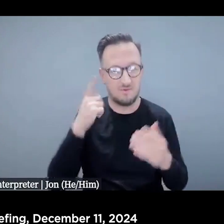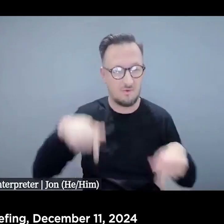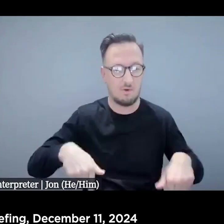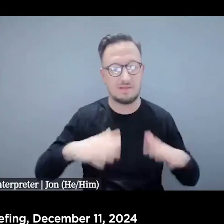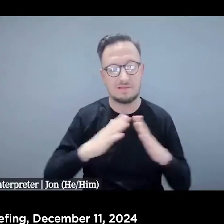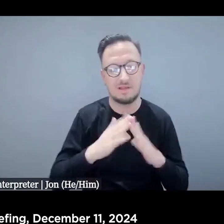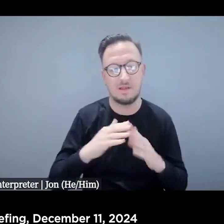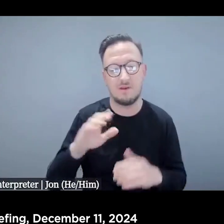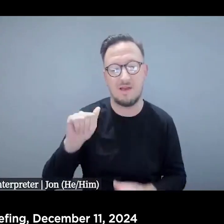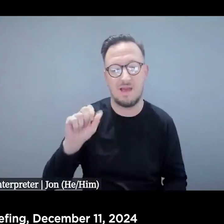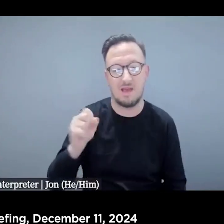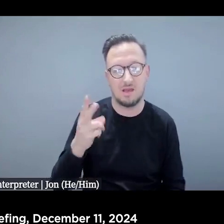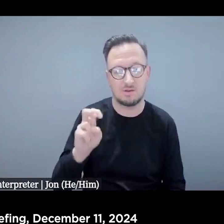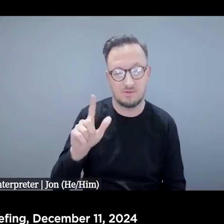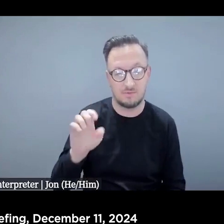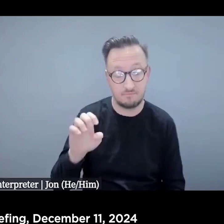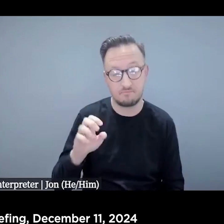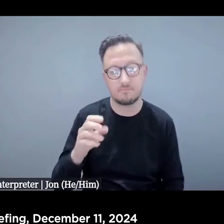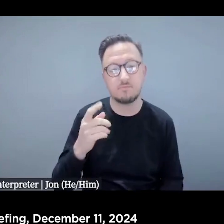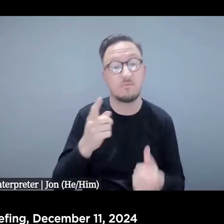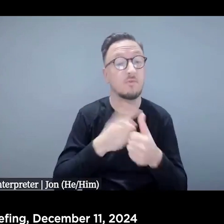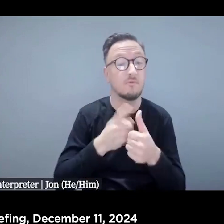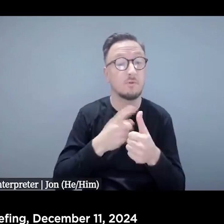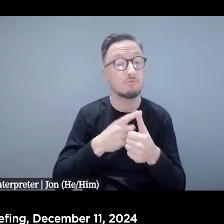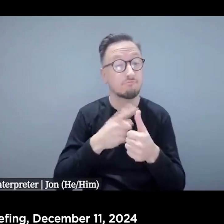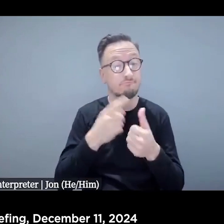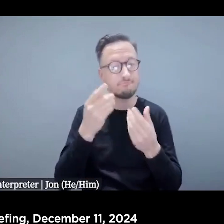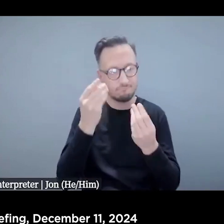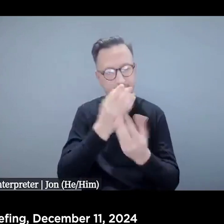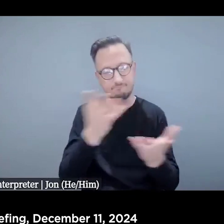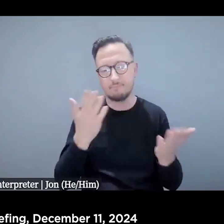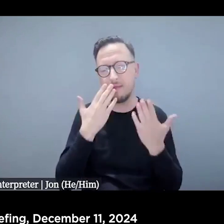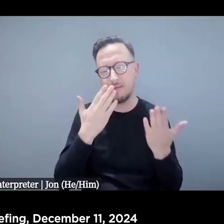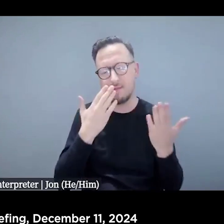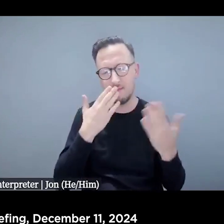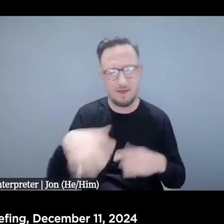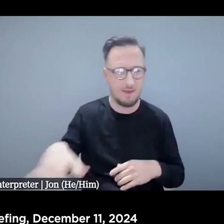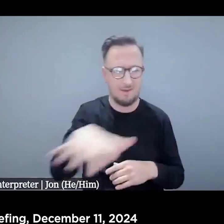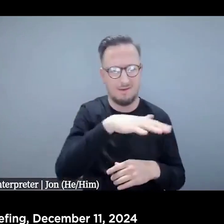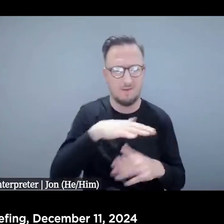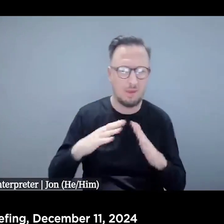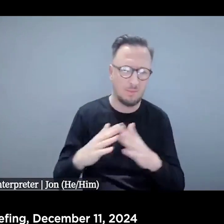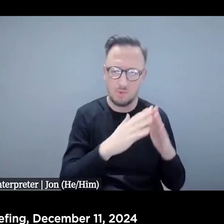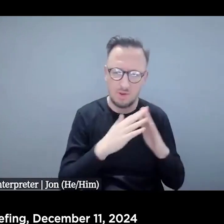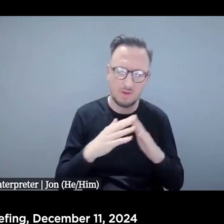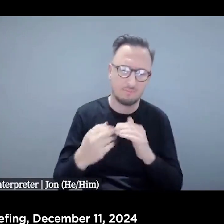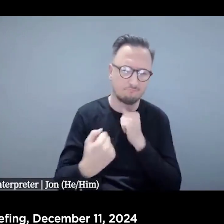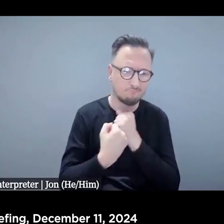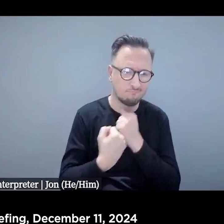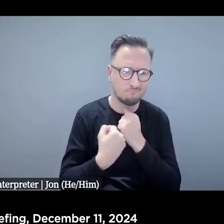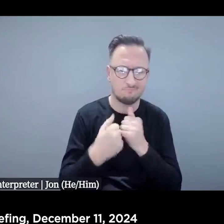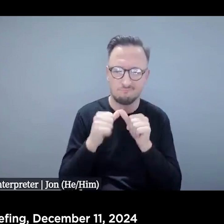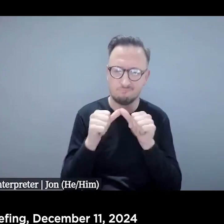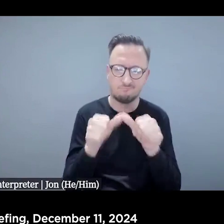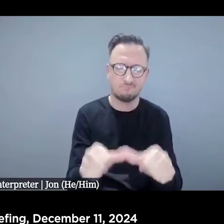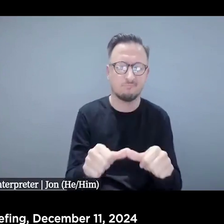As usual, I want to start by thanking everyone in the community for your continued support and your ongoing efforts